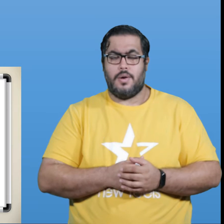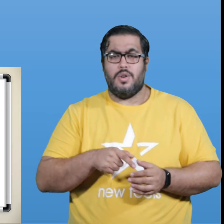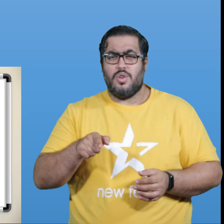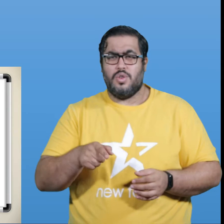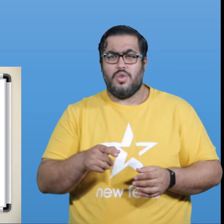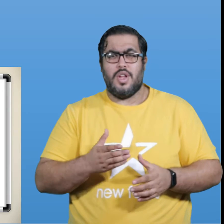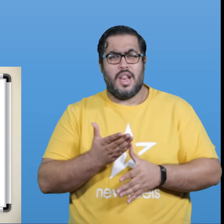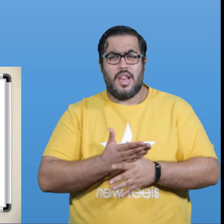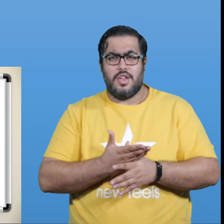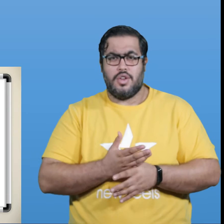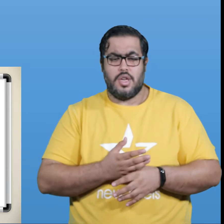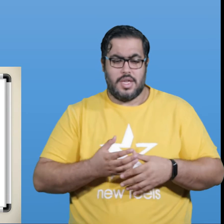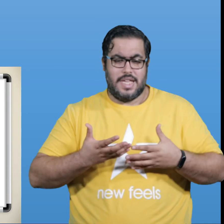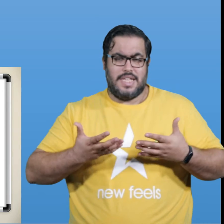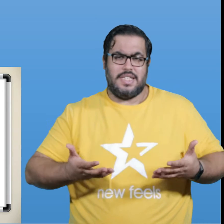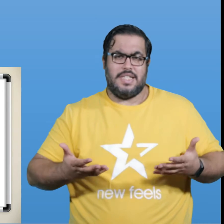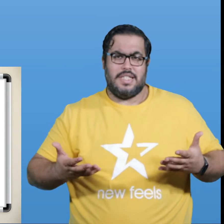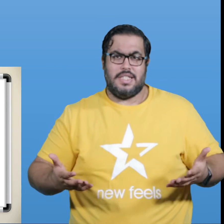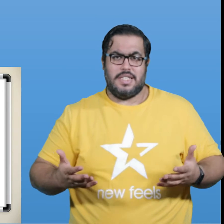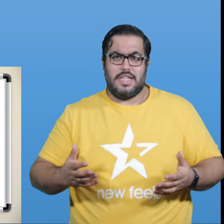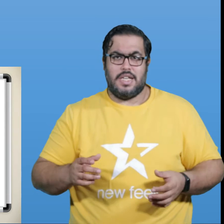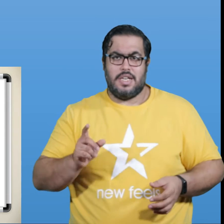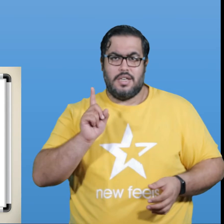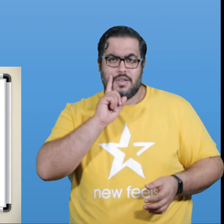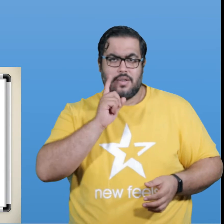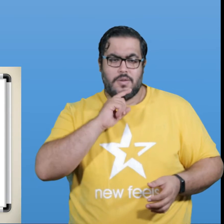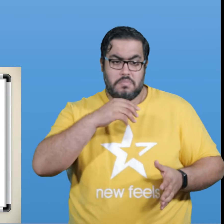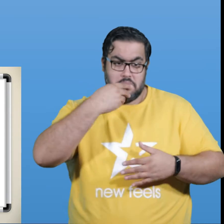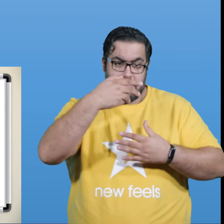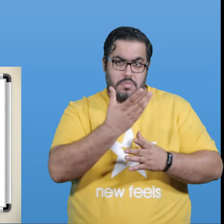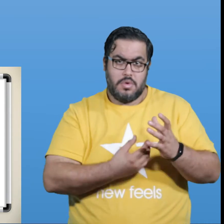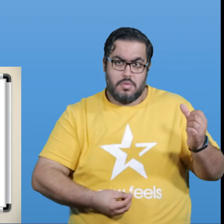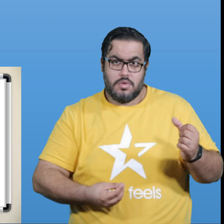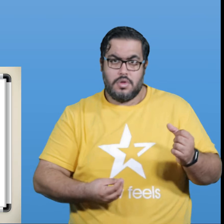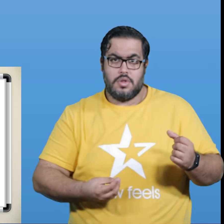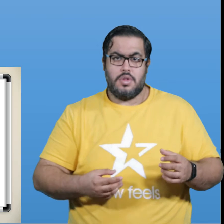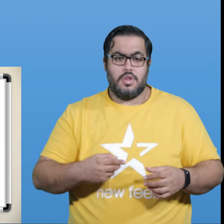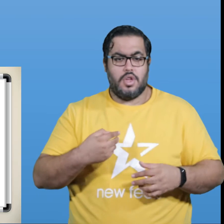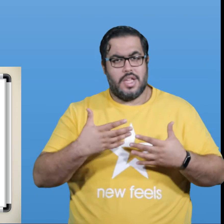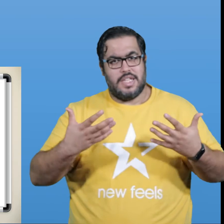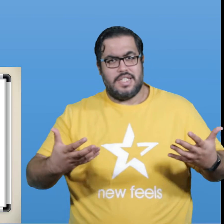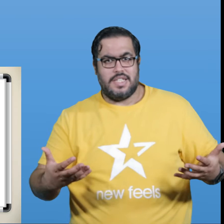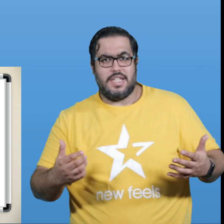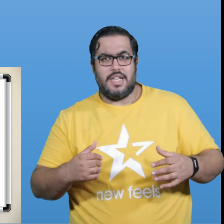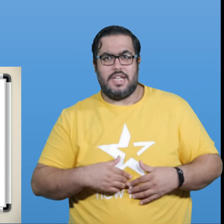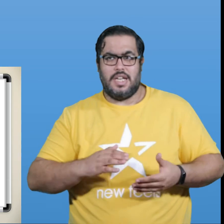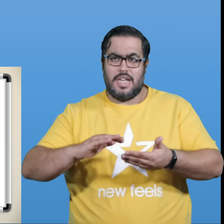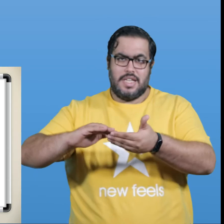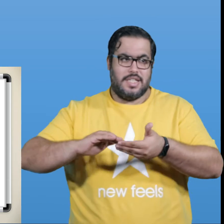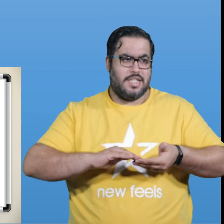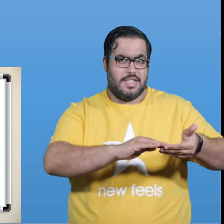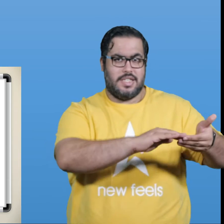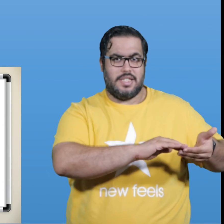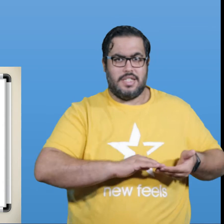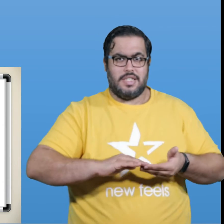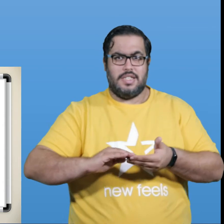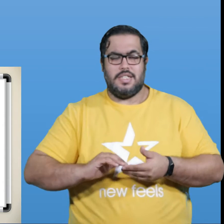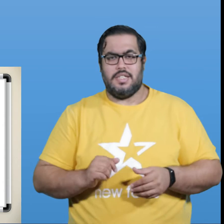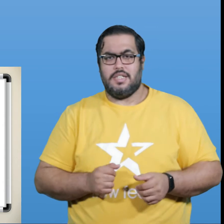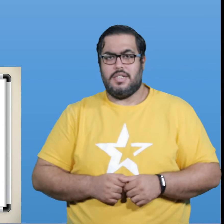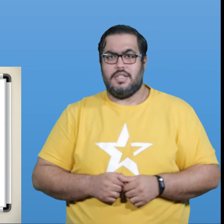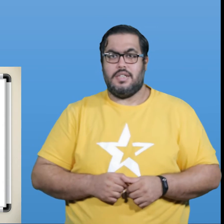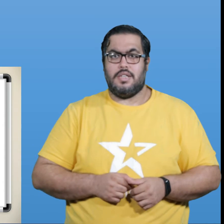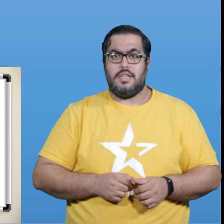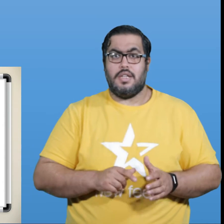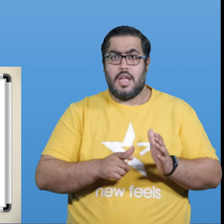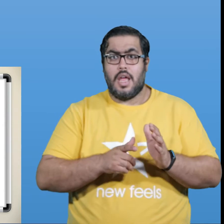the transition by removing some of the burden placed upon new parents, by showing support and friendship. Baby showers are normally only